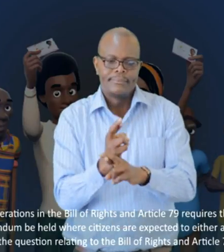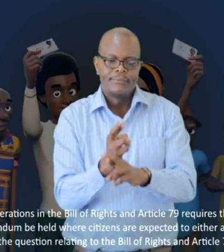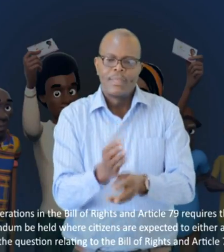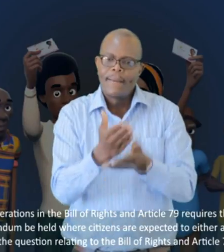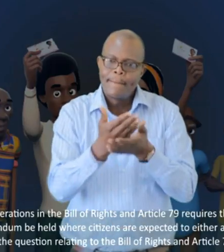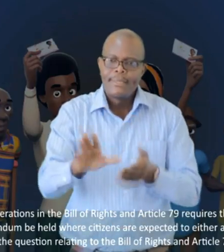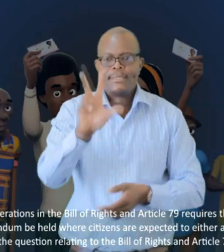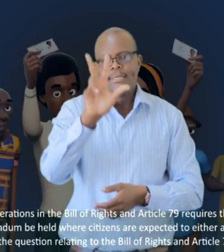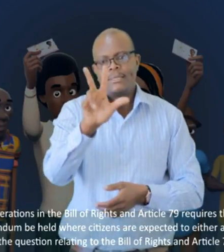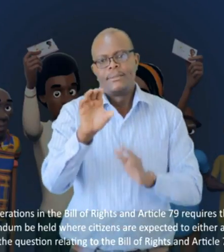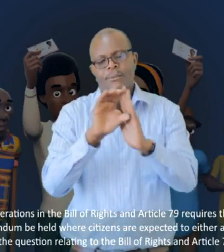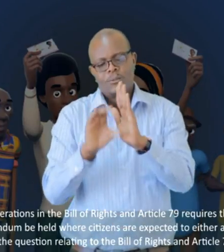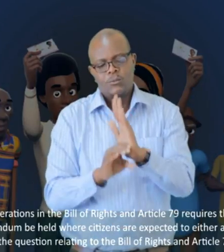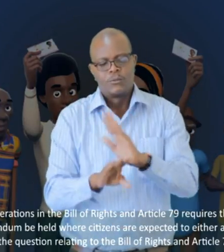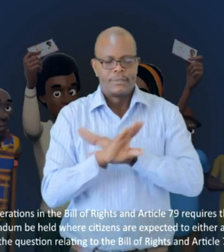of Rights in Article 79.